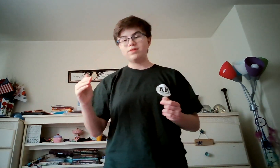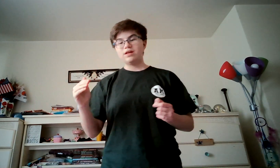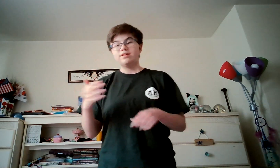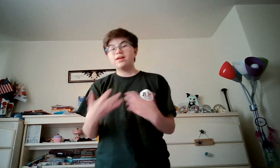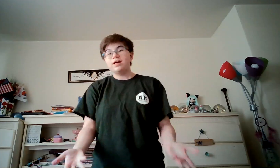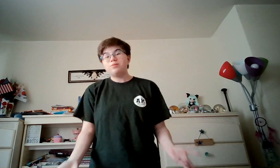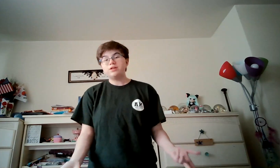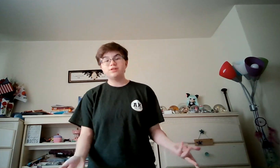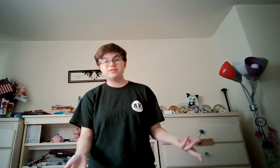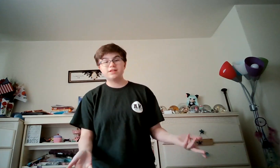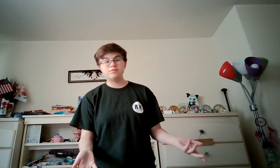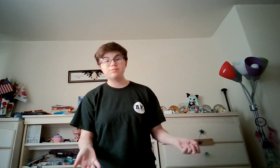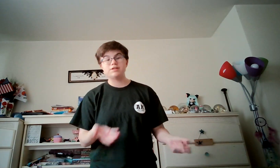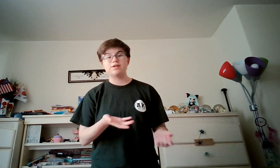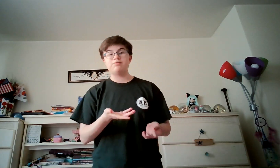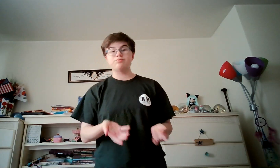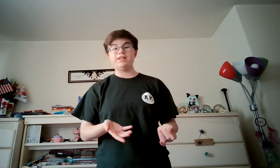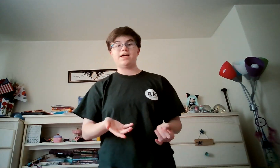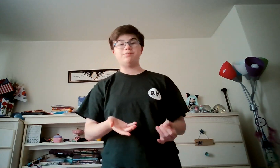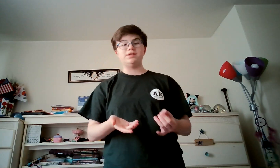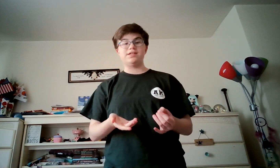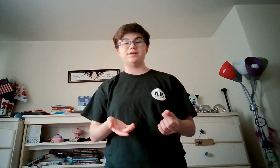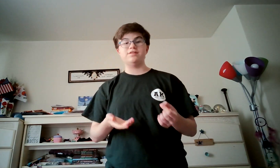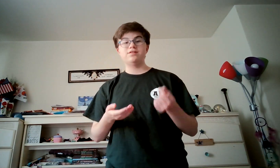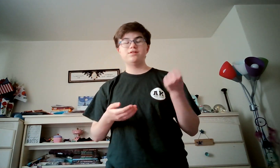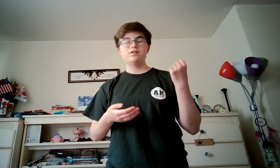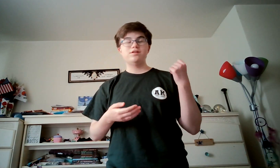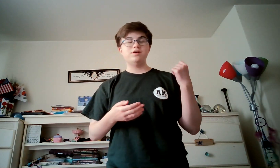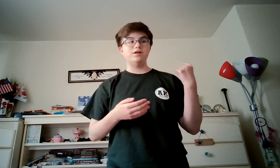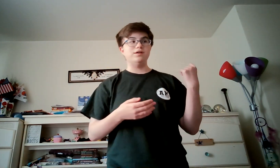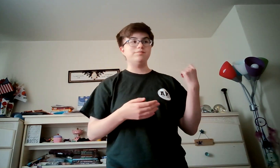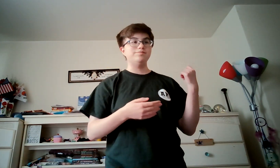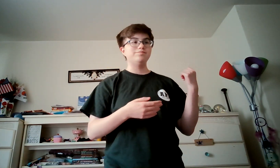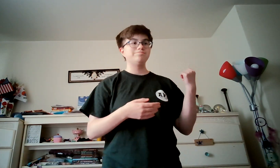Because I wanted her to sign along with me because I was really happy to share.